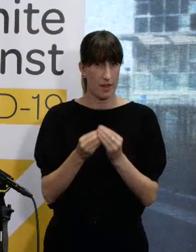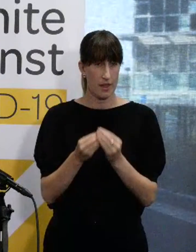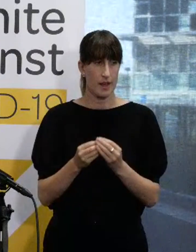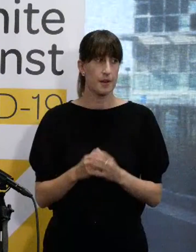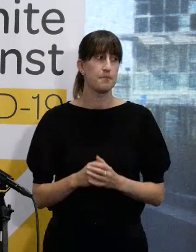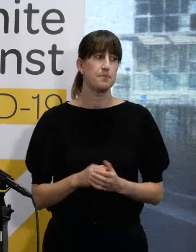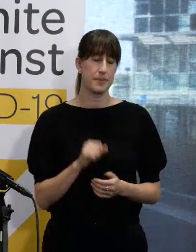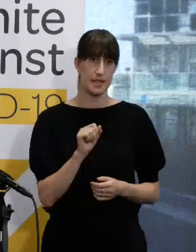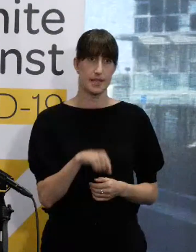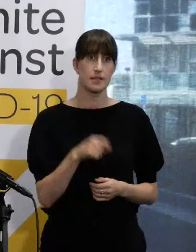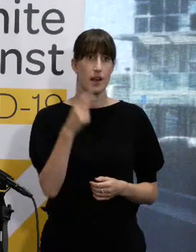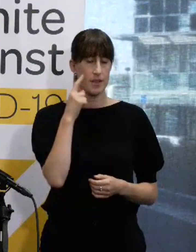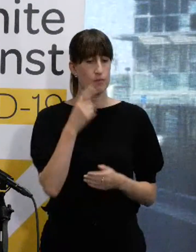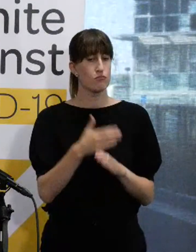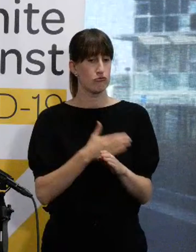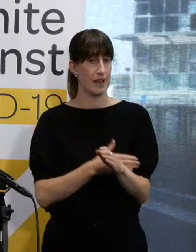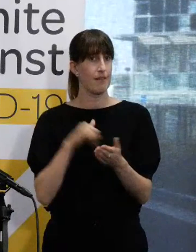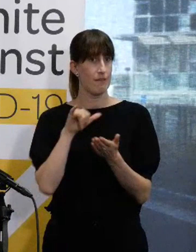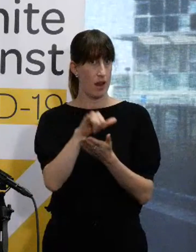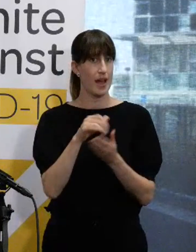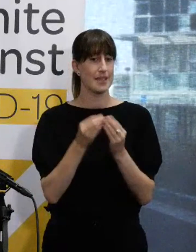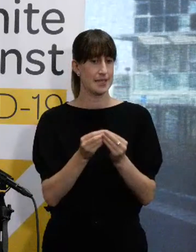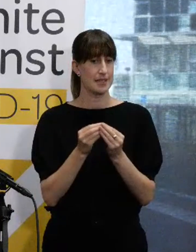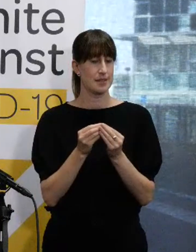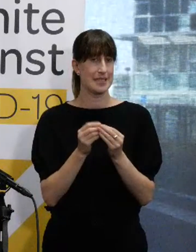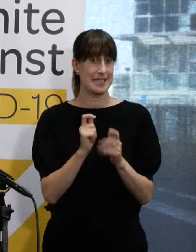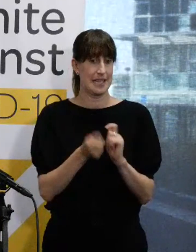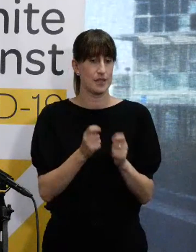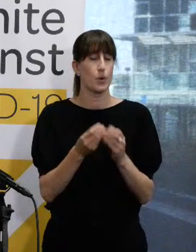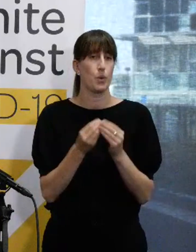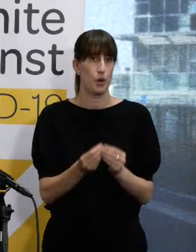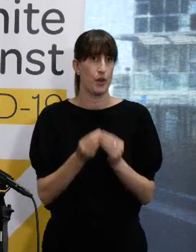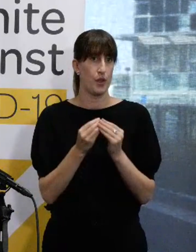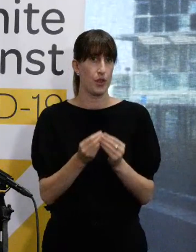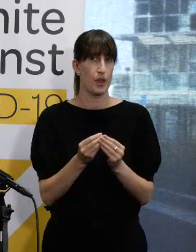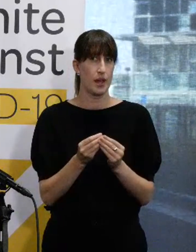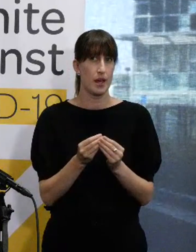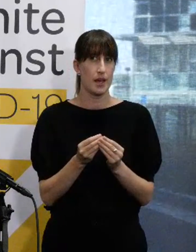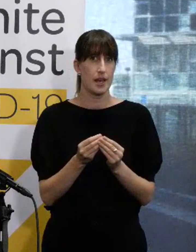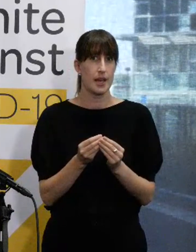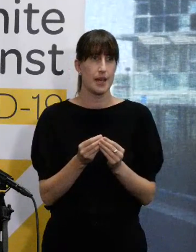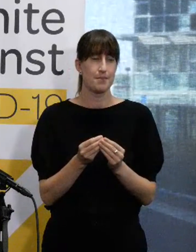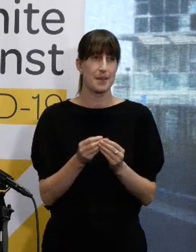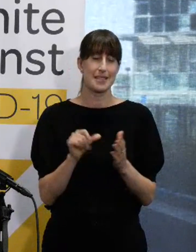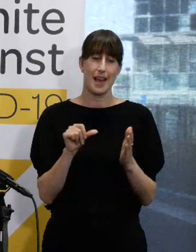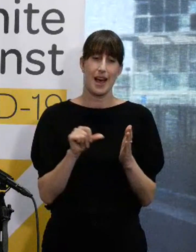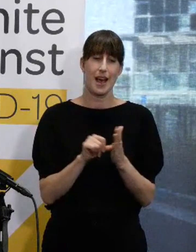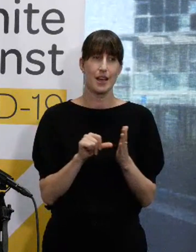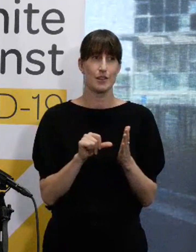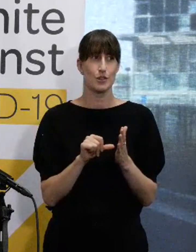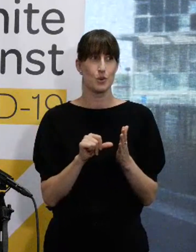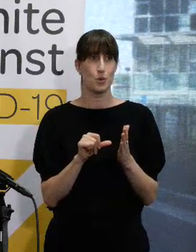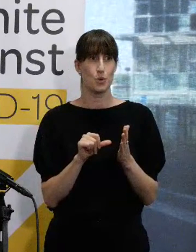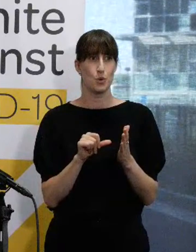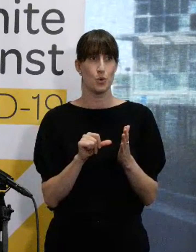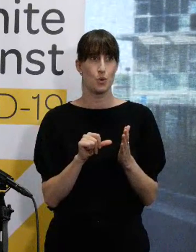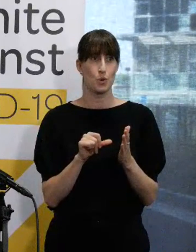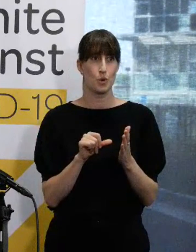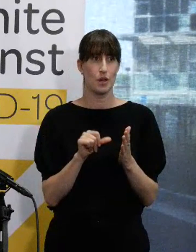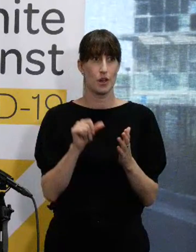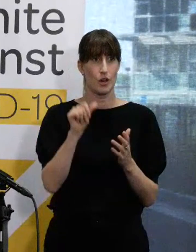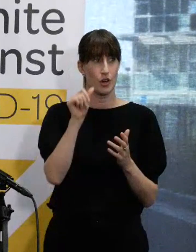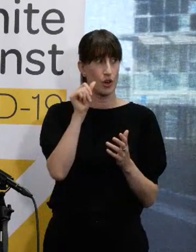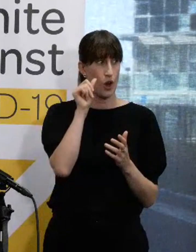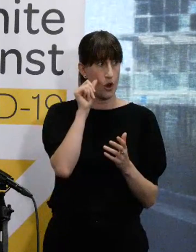providing value, and some of that's a bit is intangible. I think for many people, the opportunity to travel